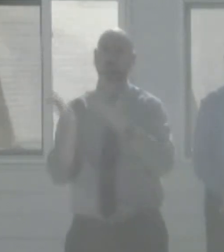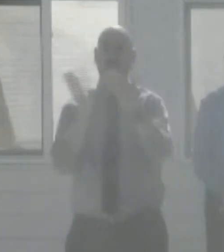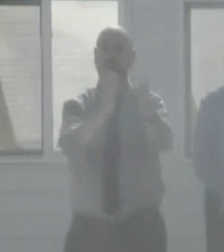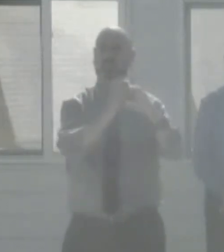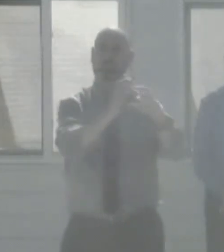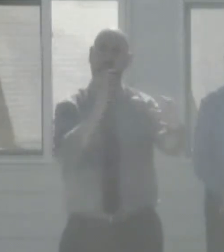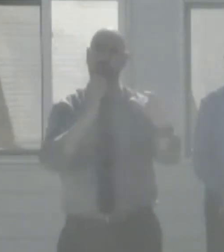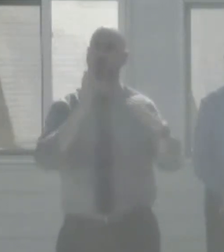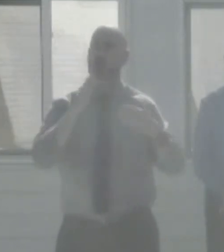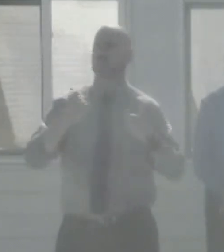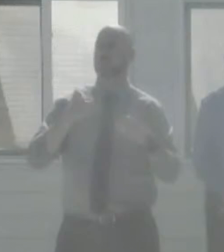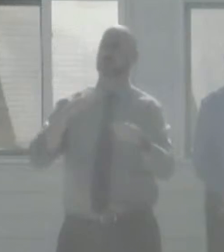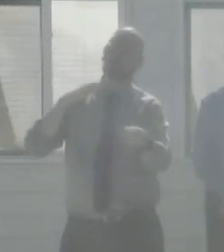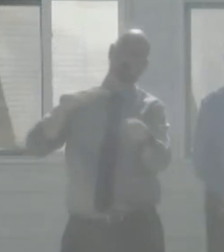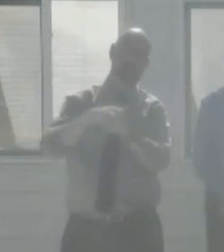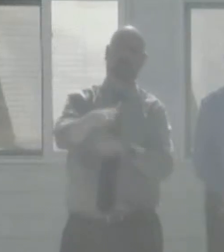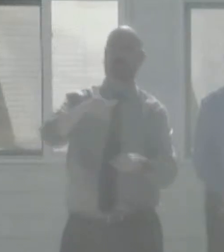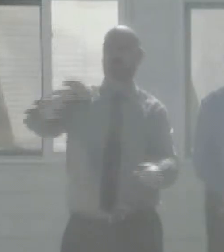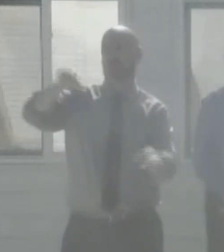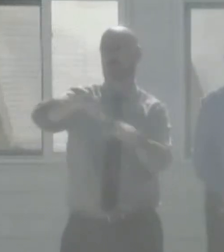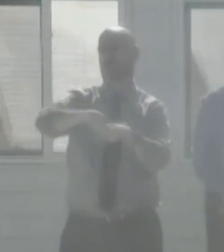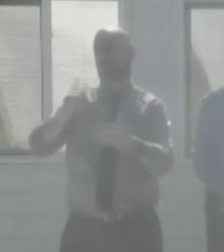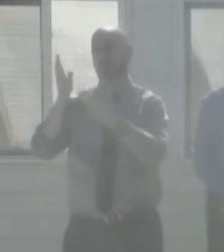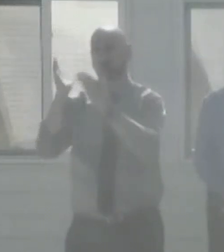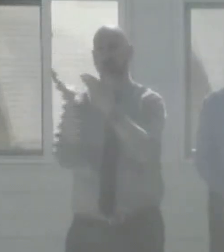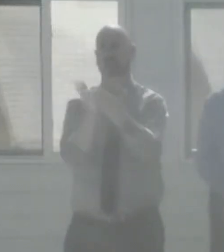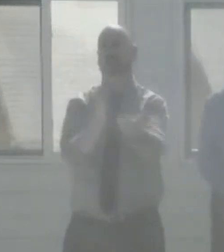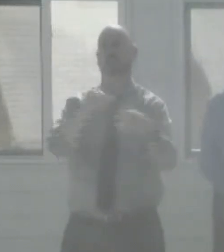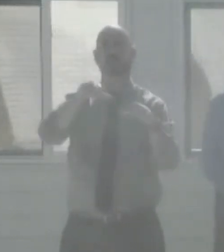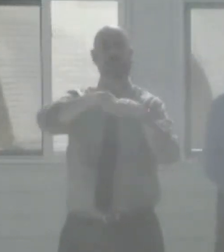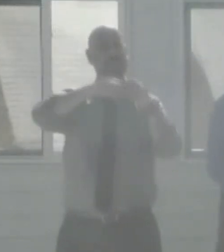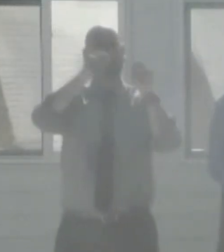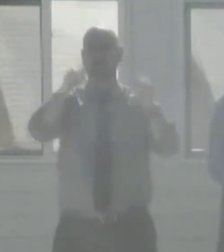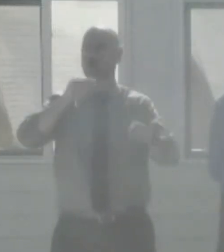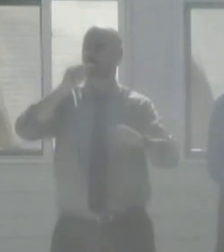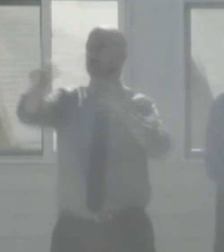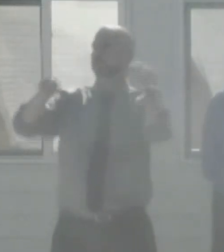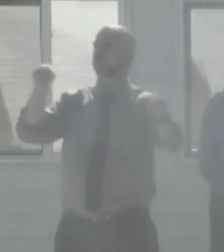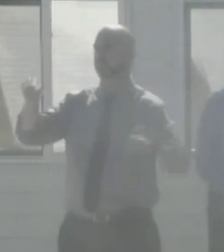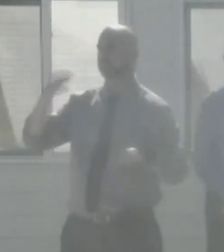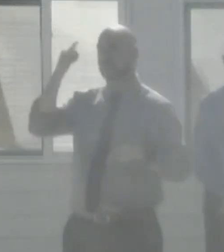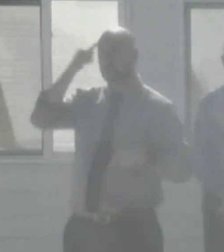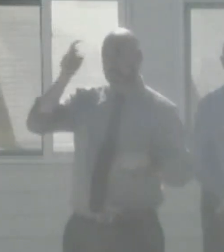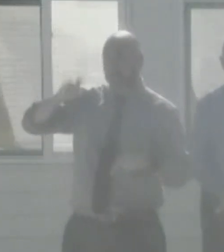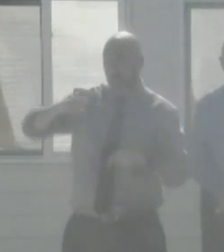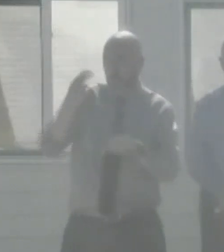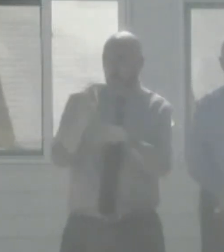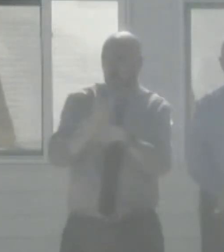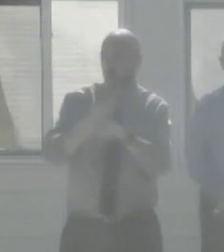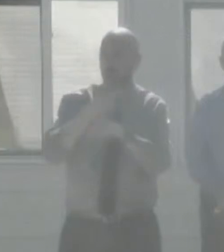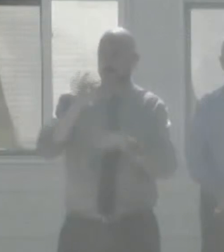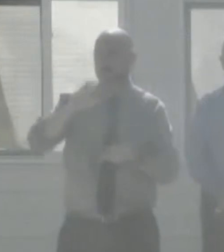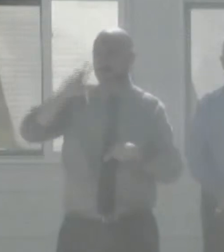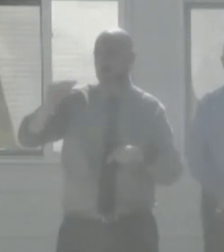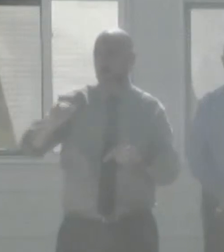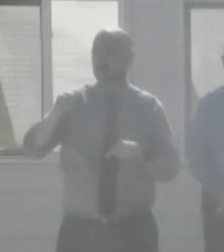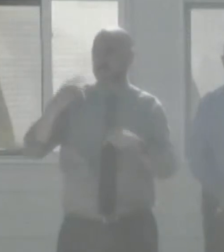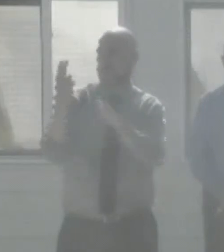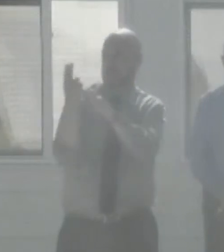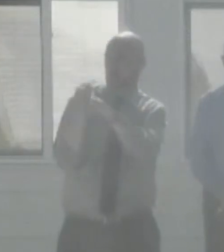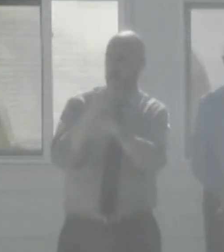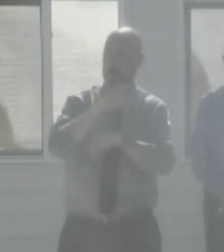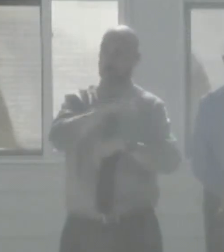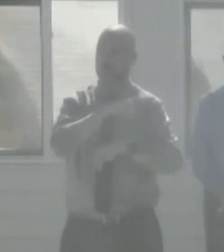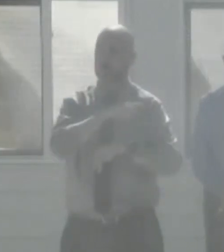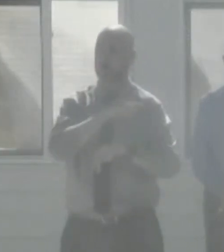adequate amount of fuel delivered to the gas stations one way or another. If we need to use Florida Highway Patrol to help rush the trucks